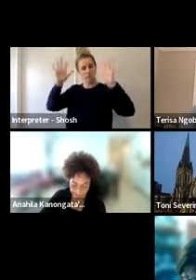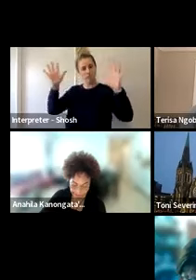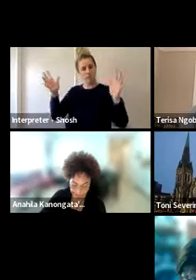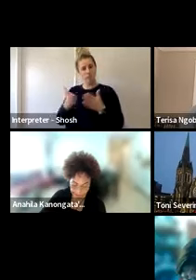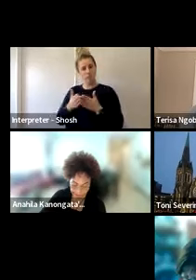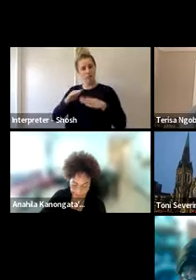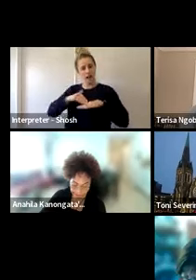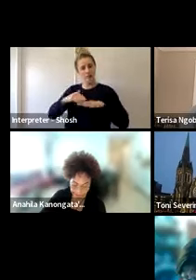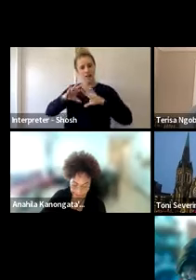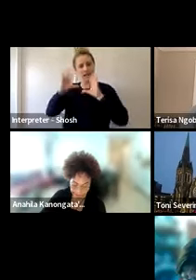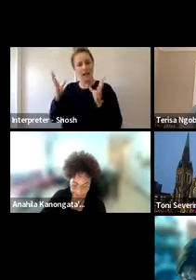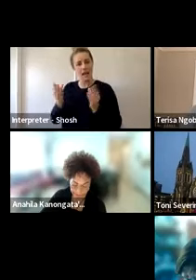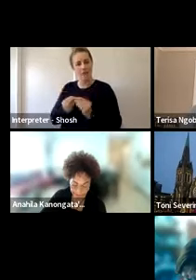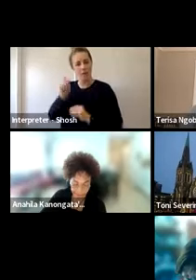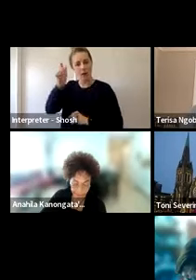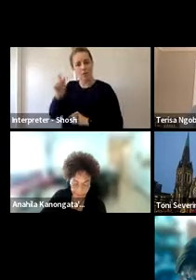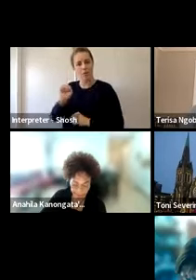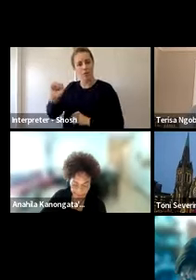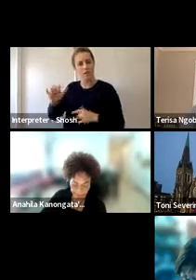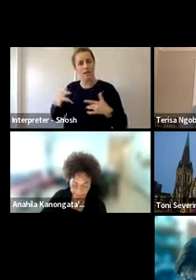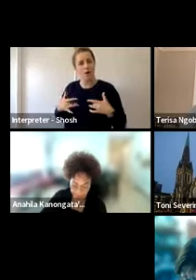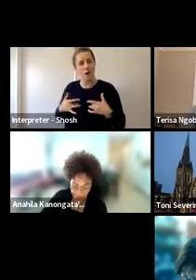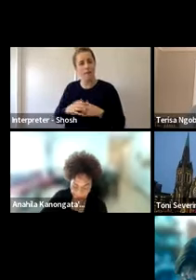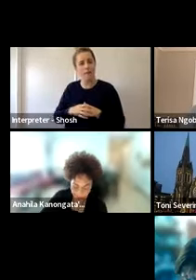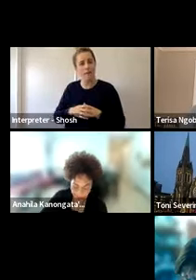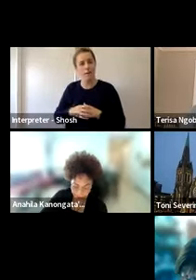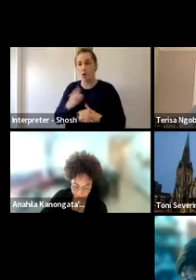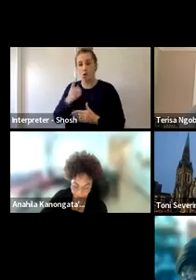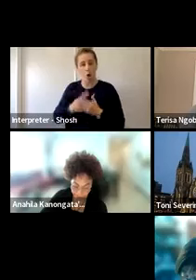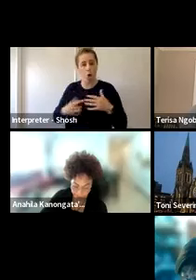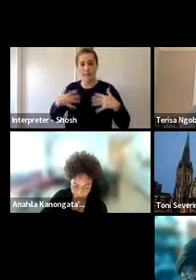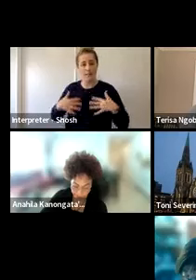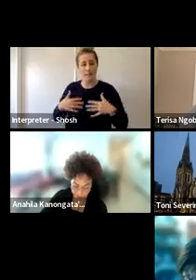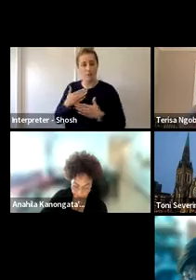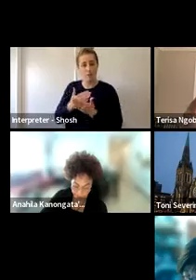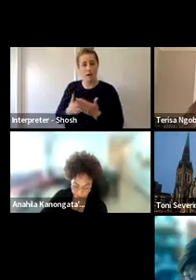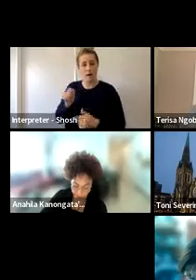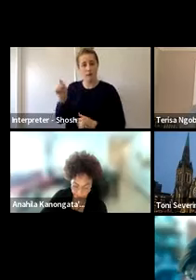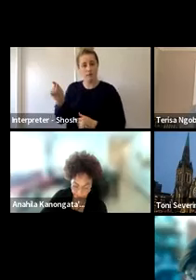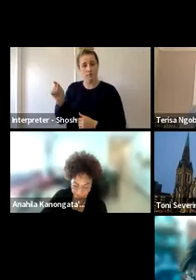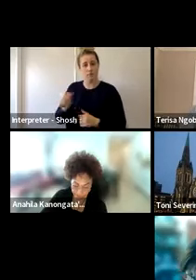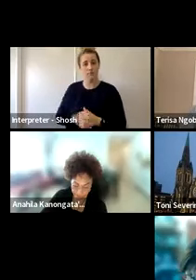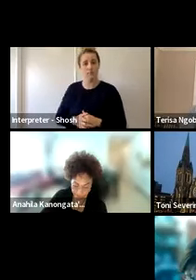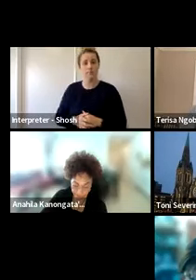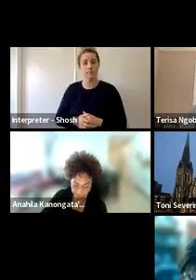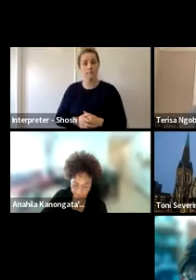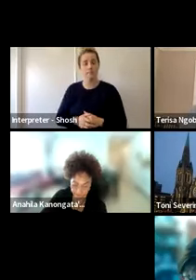every aspect of a person's life, not just the seizure.